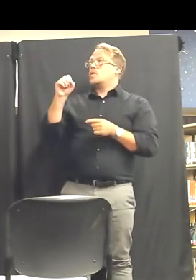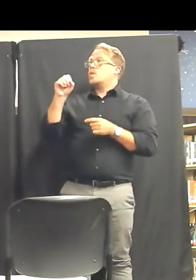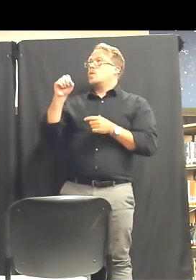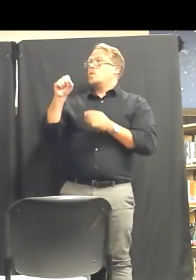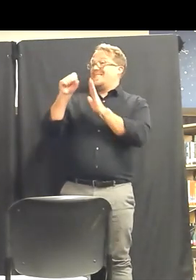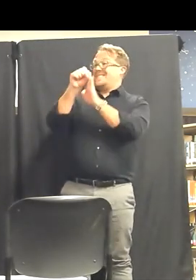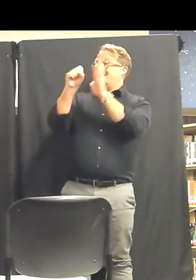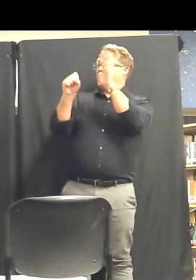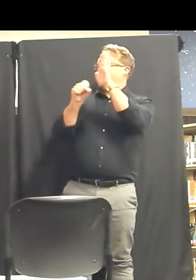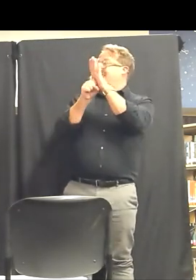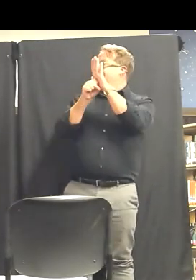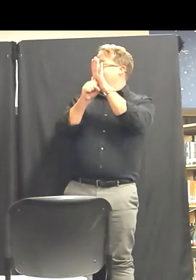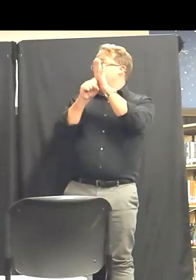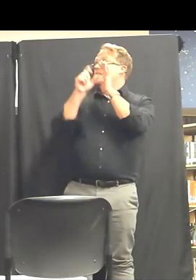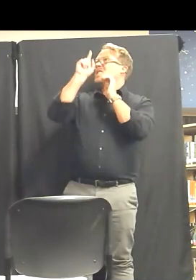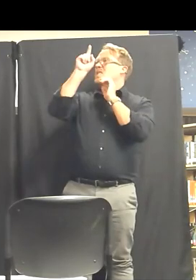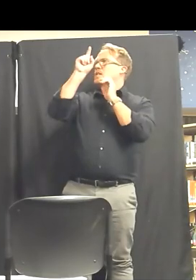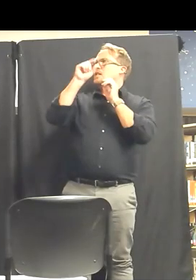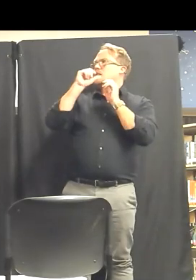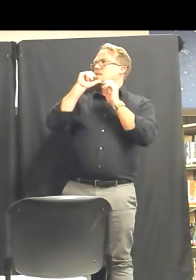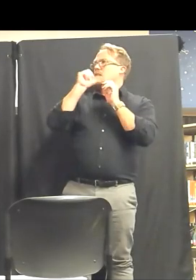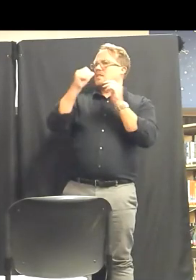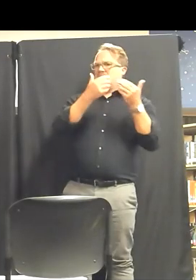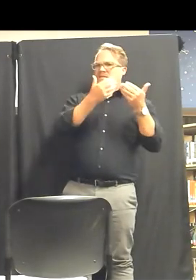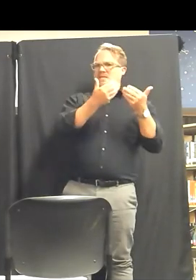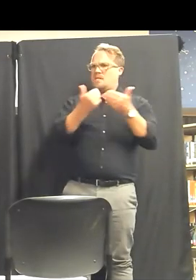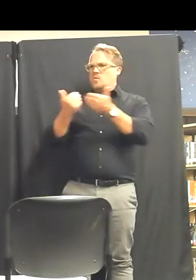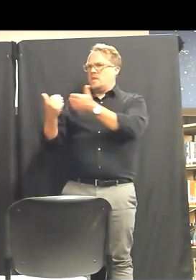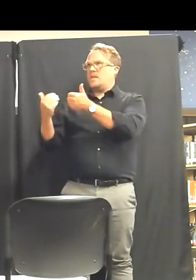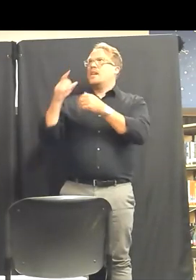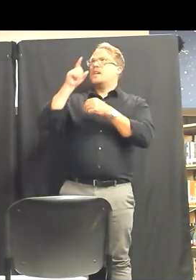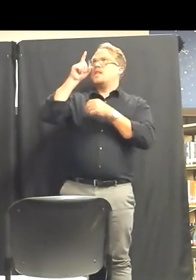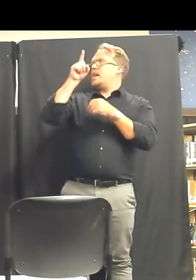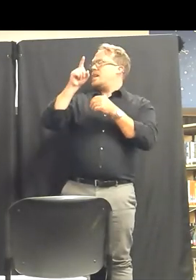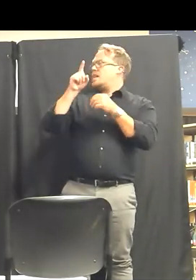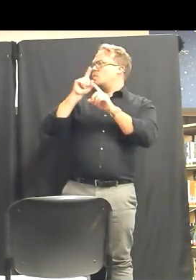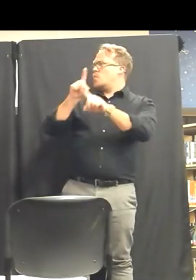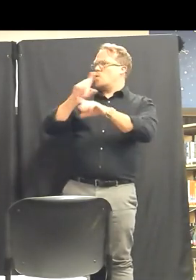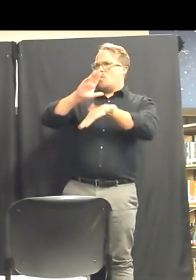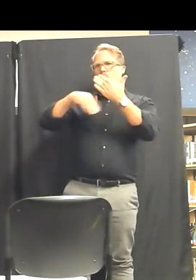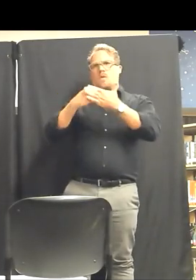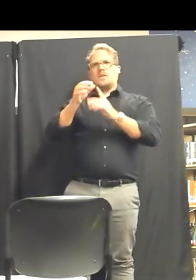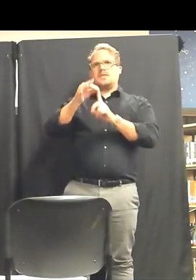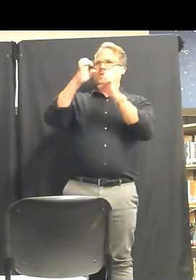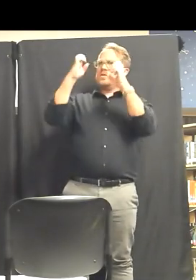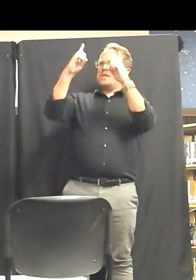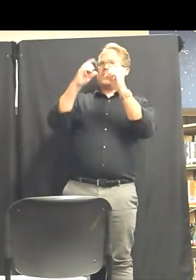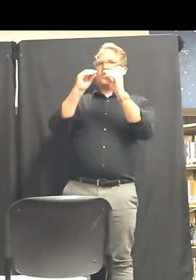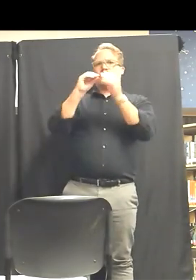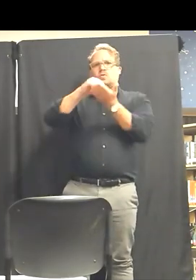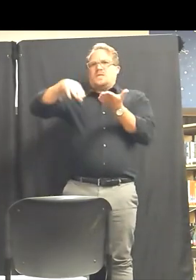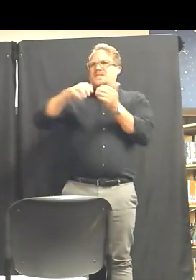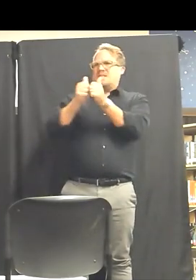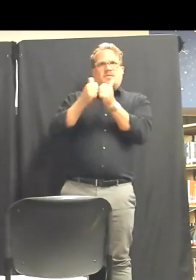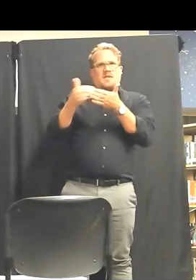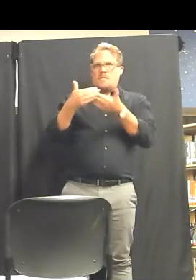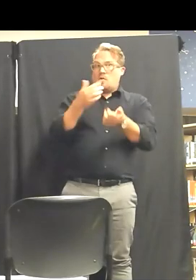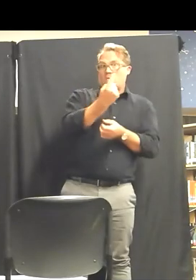state's not reporting, they're just reporting all students together. And so it's a better way,